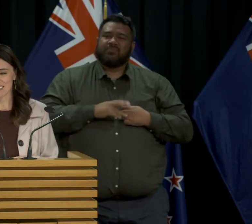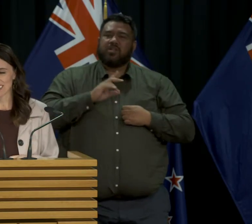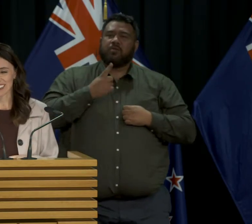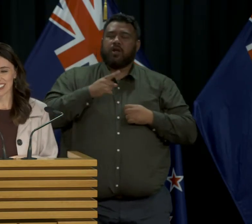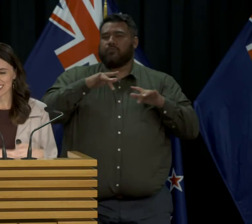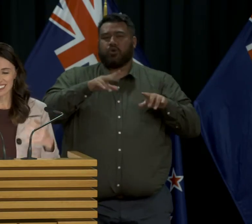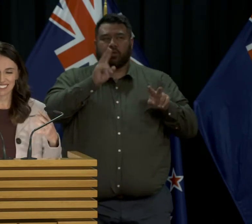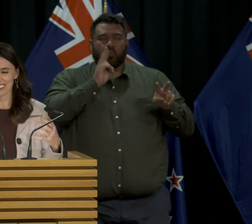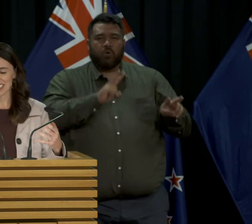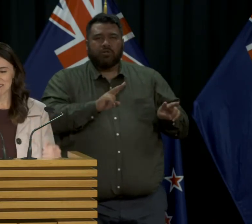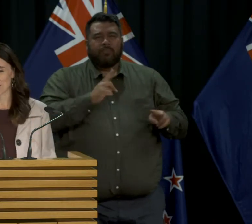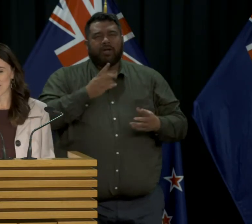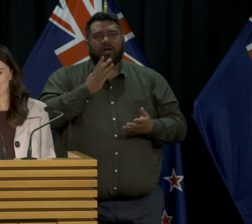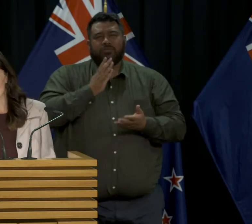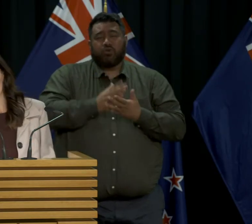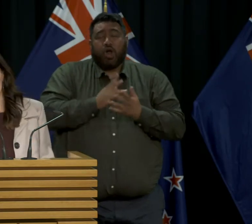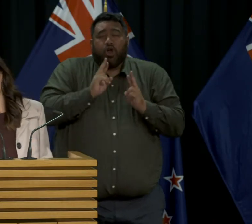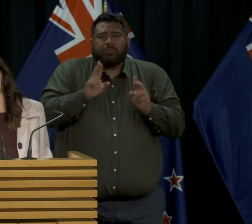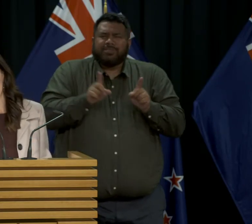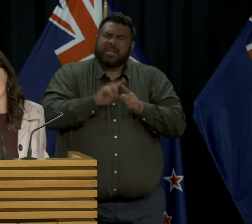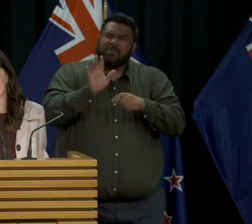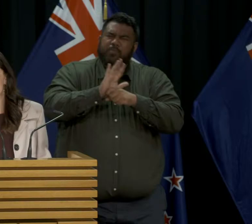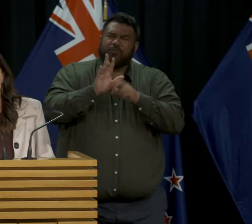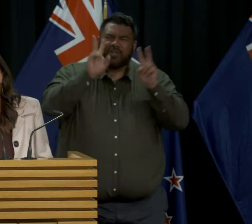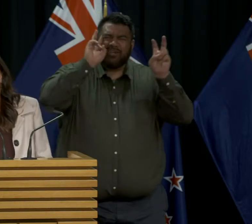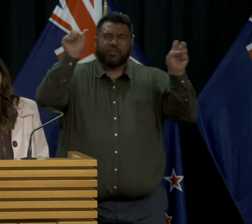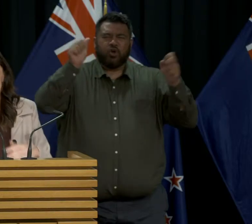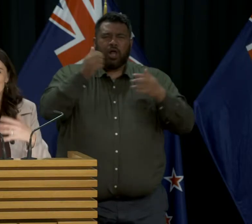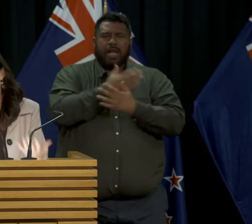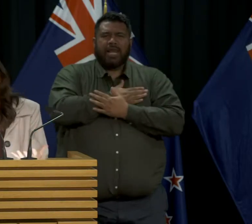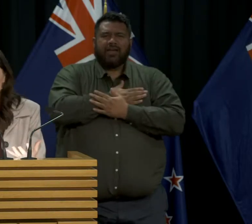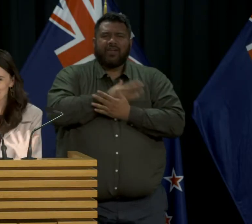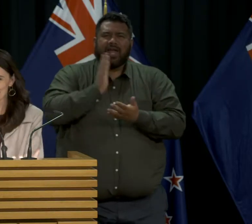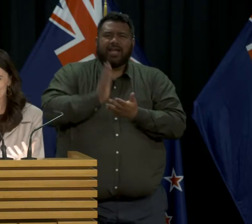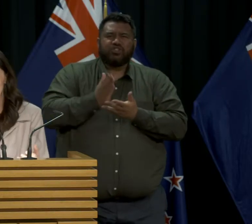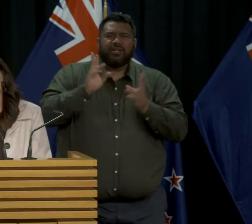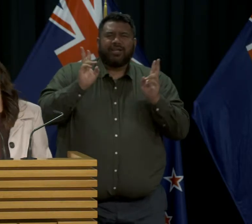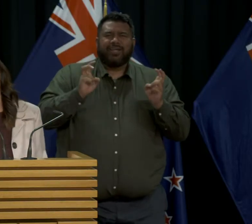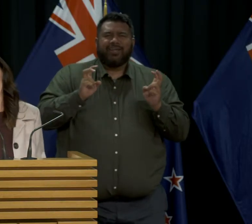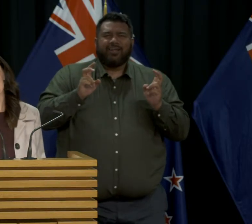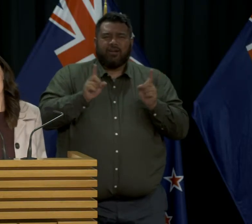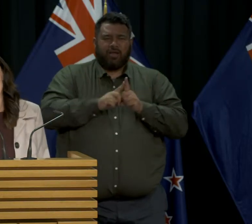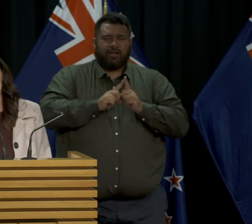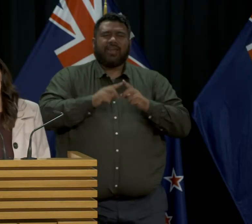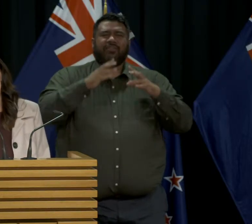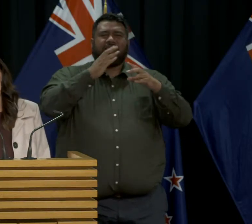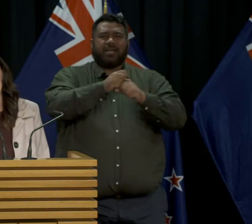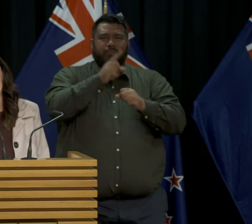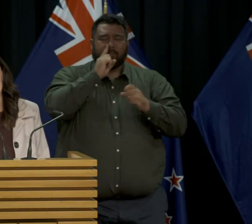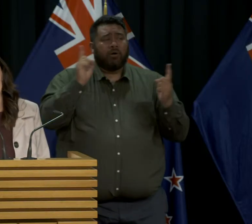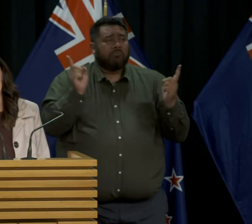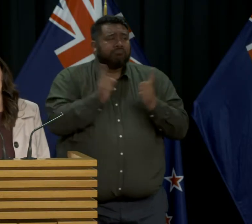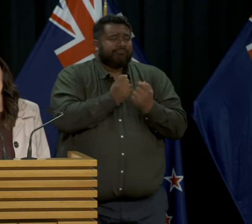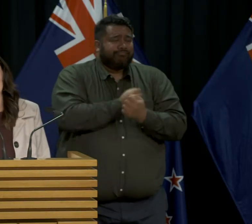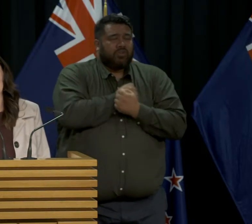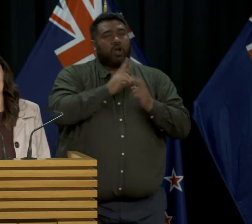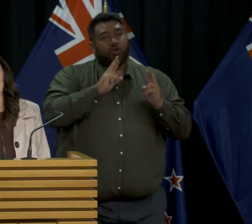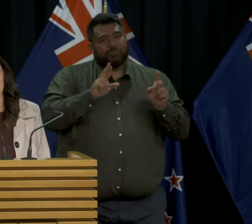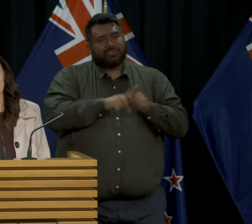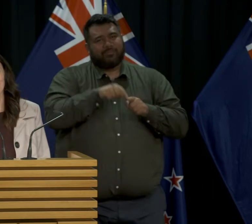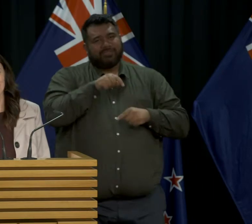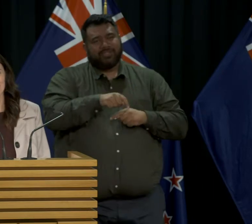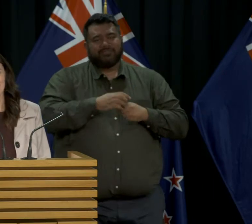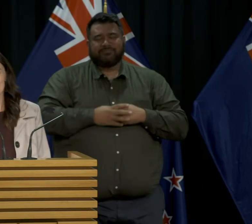I think something like a scene from Love Actually is probably how I anticipate it would look and how it would feel, and I imagine it's pretty close to